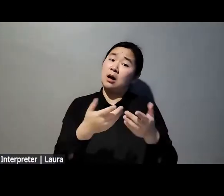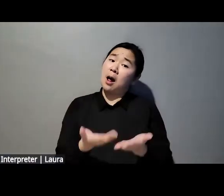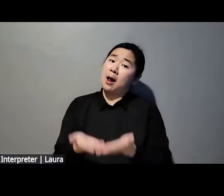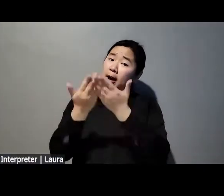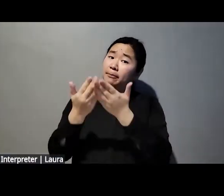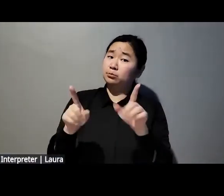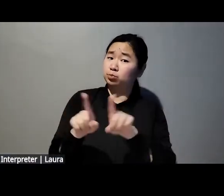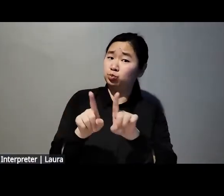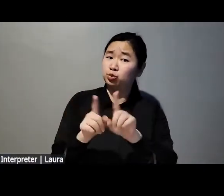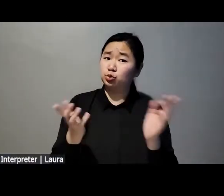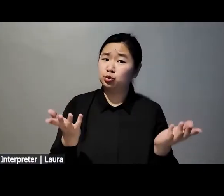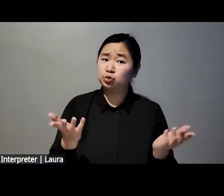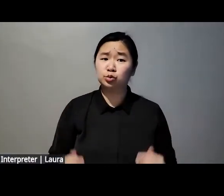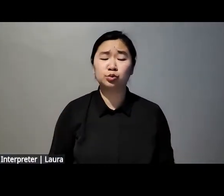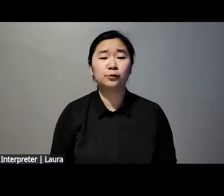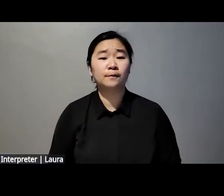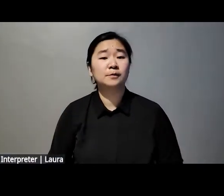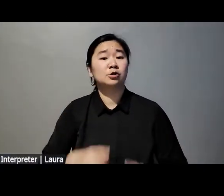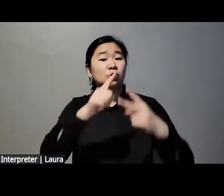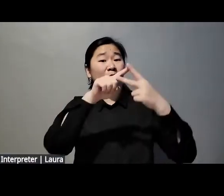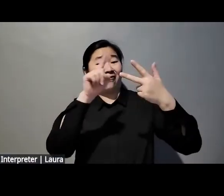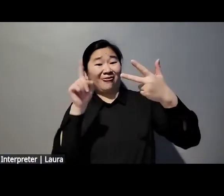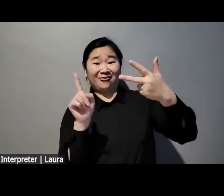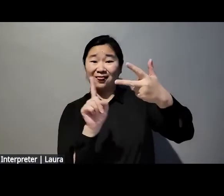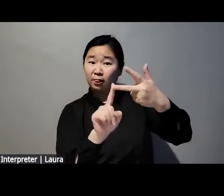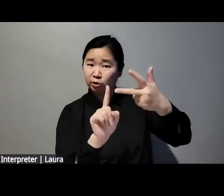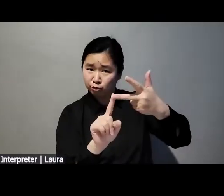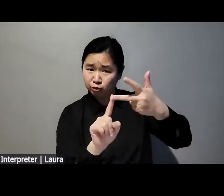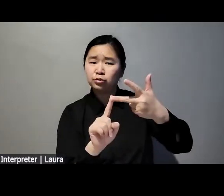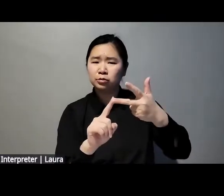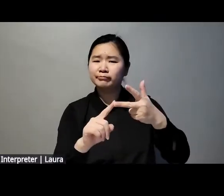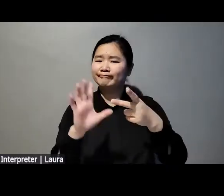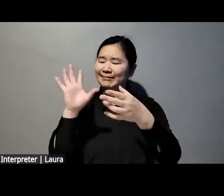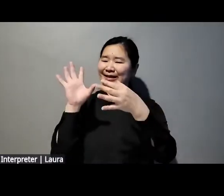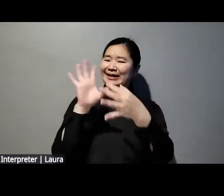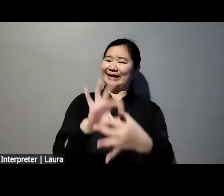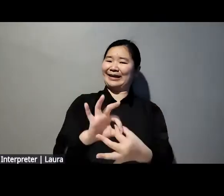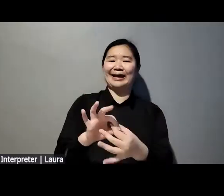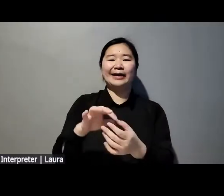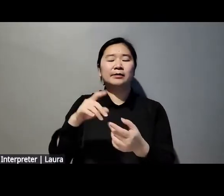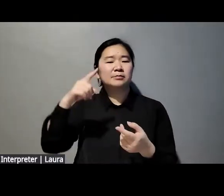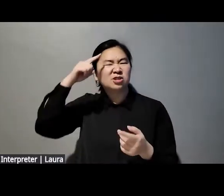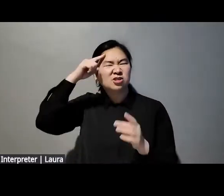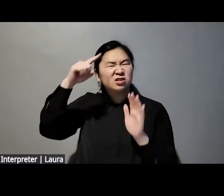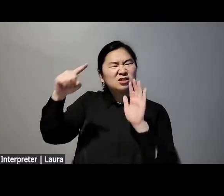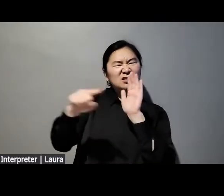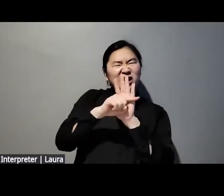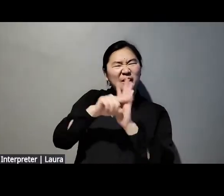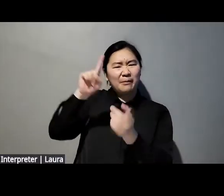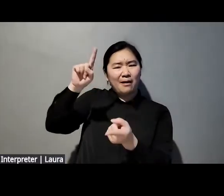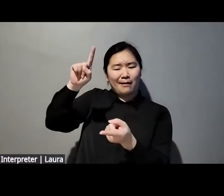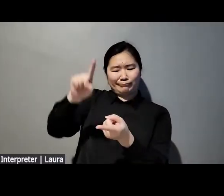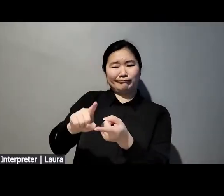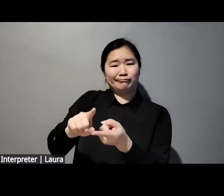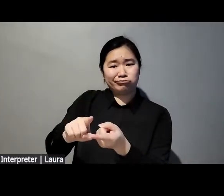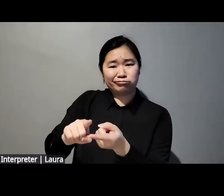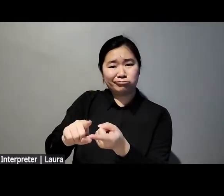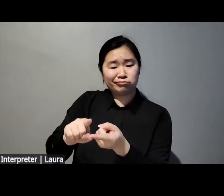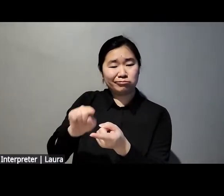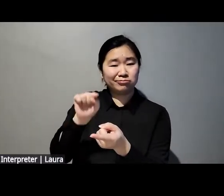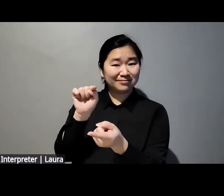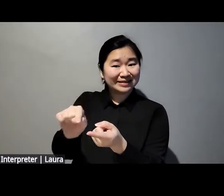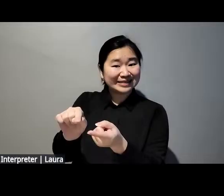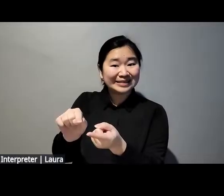dialogue, skill building, advocacy, and to ensure successful stigma reduction.